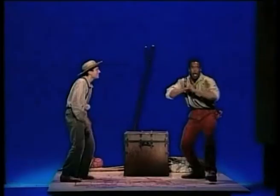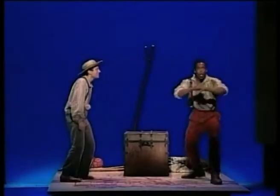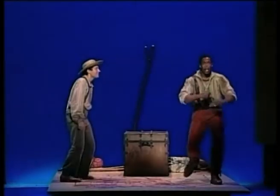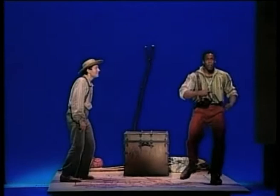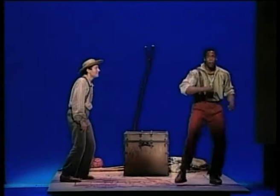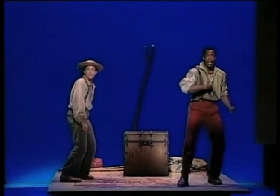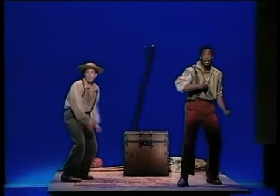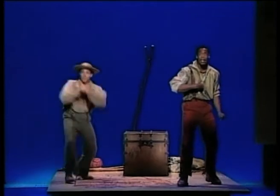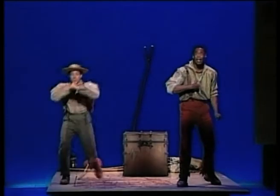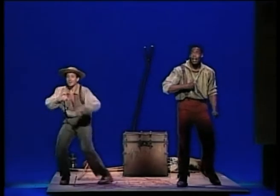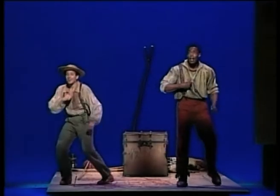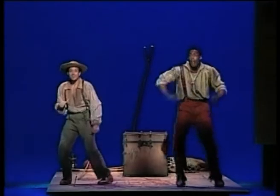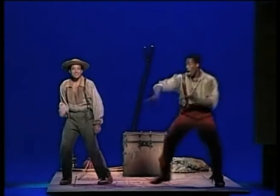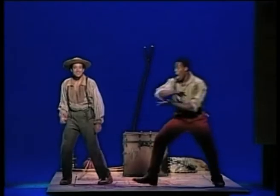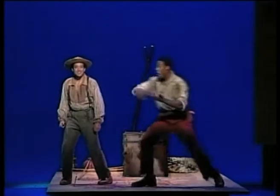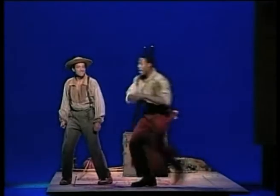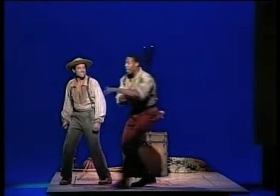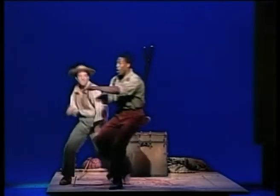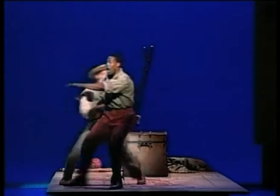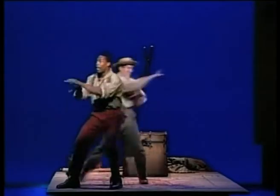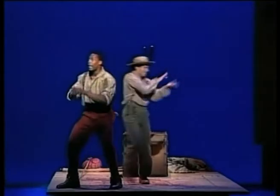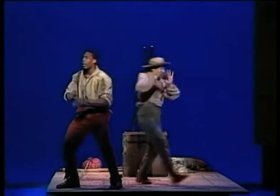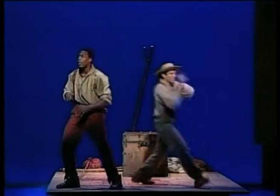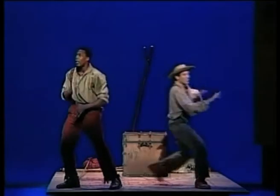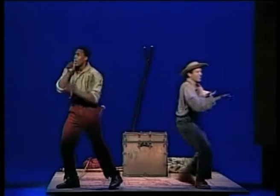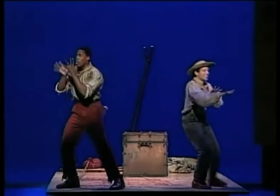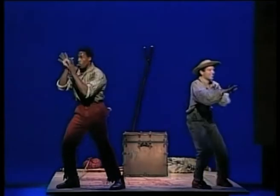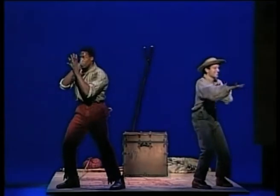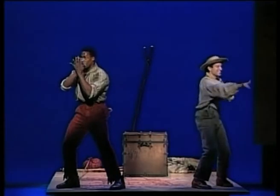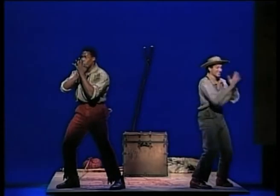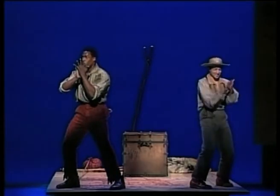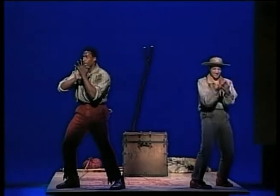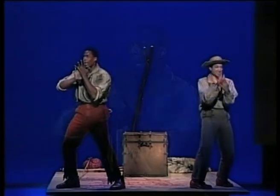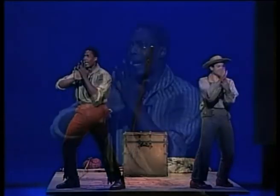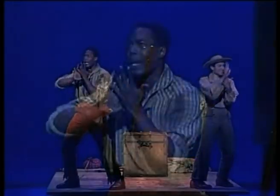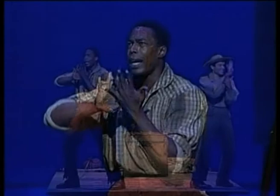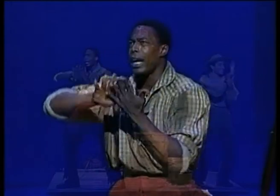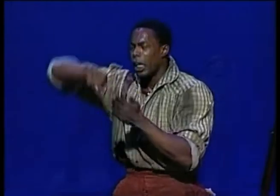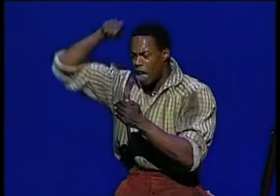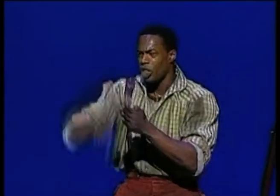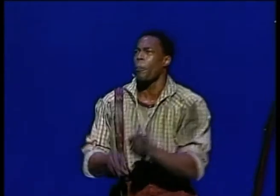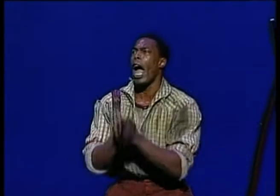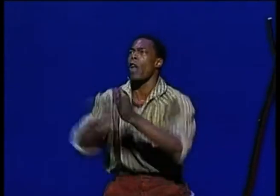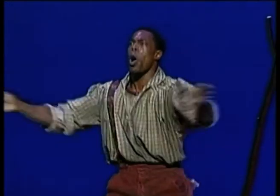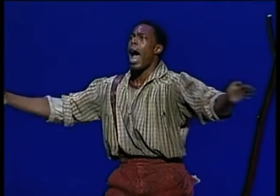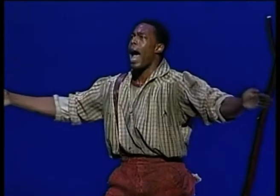Brought to life by the Deaf West Theatre, the show is not just about black and white people, but about the deaf and the hearing.